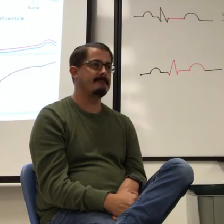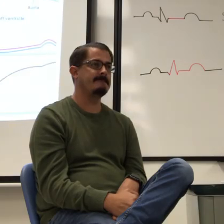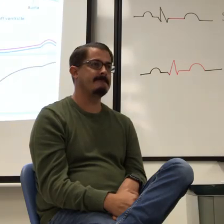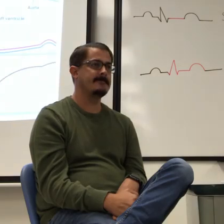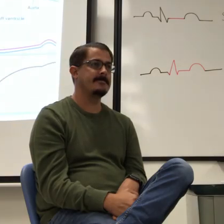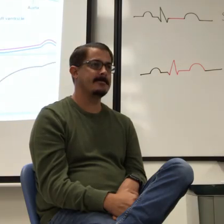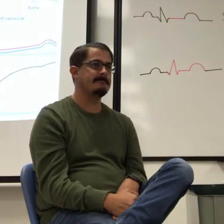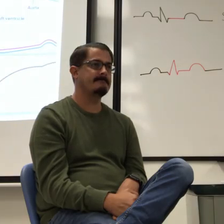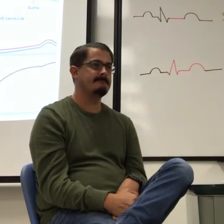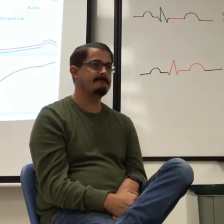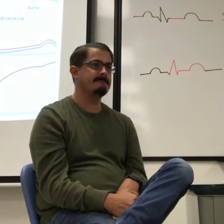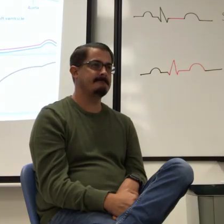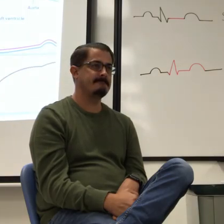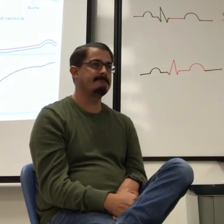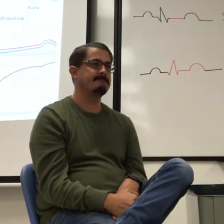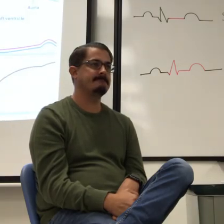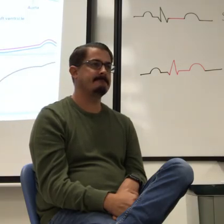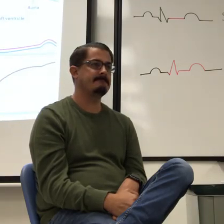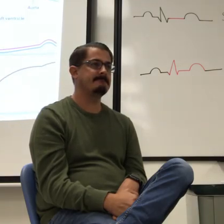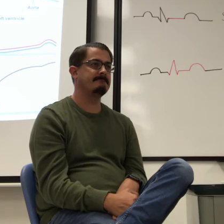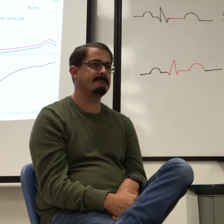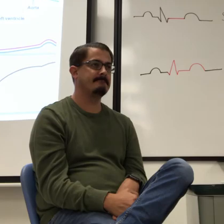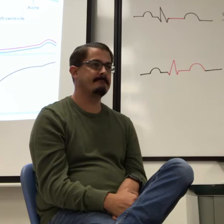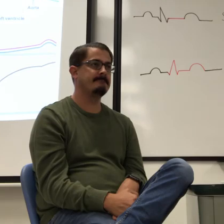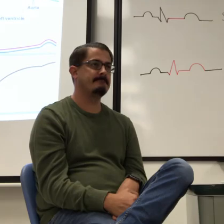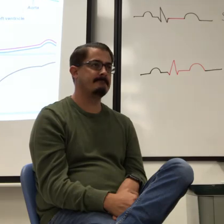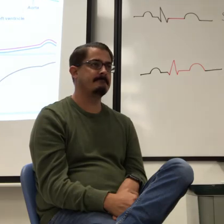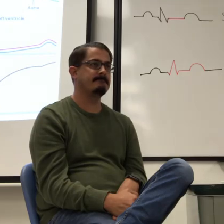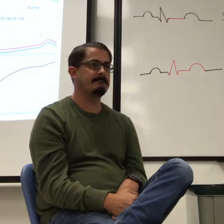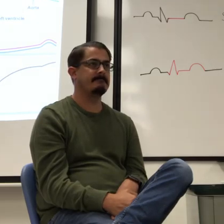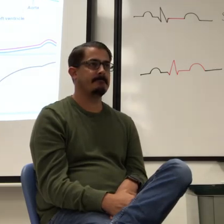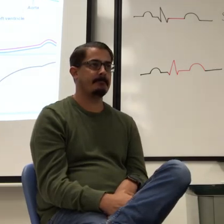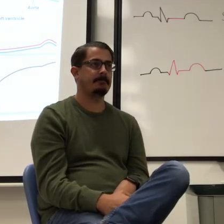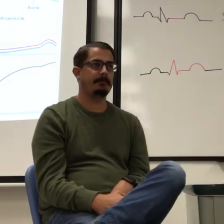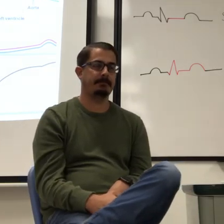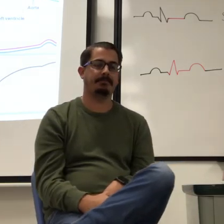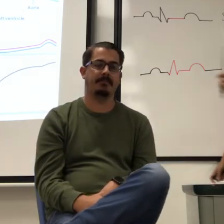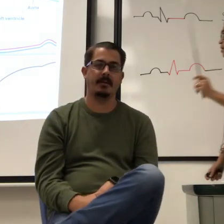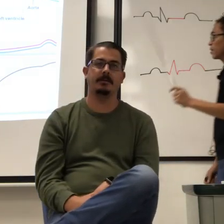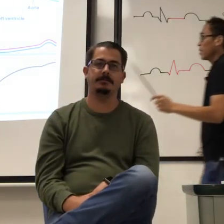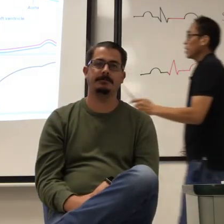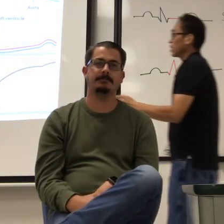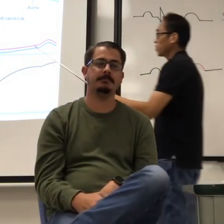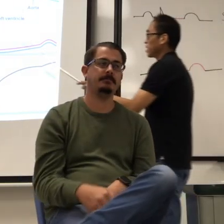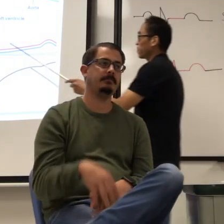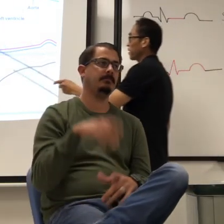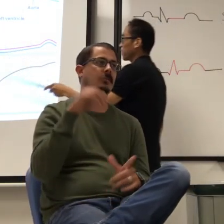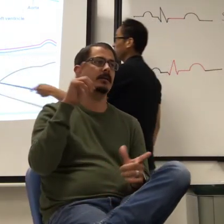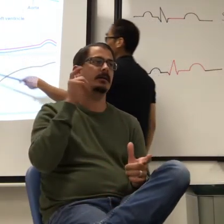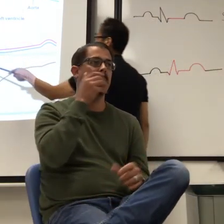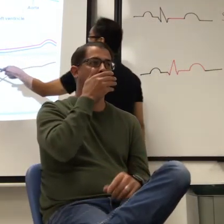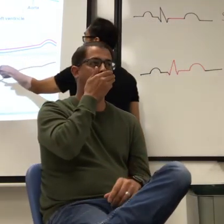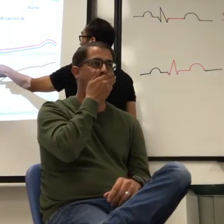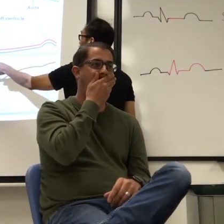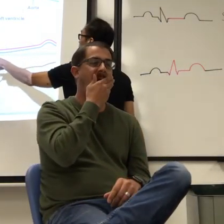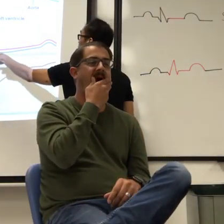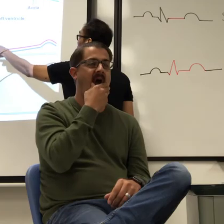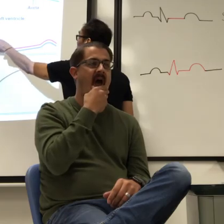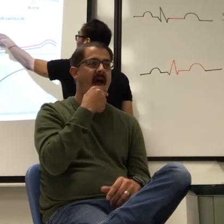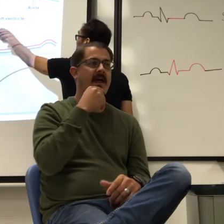So there it is. I just put a box around it, and well, it's the entire big, includes everything, the